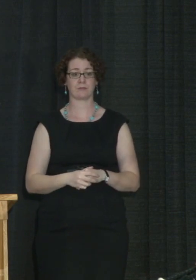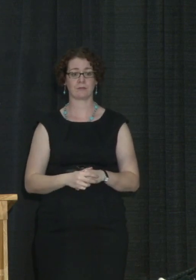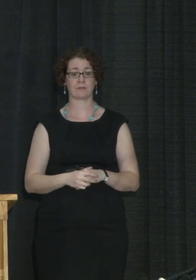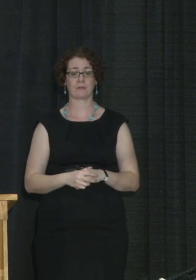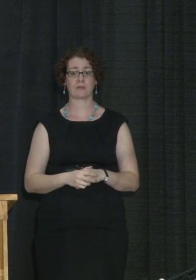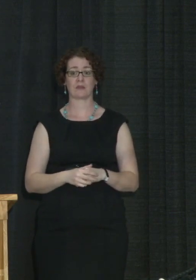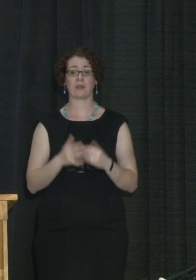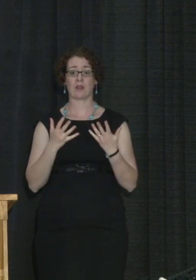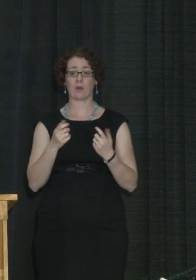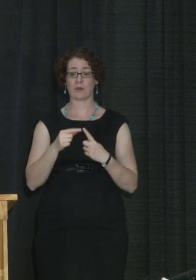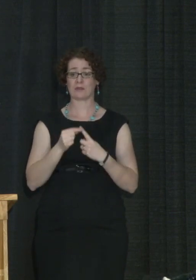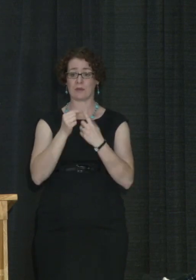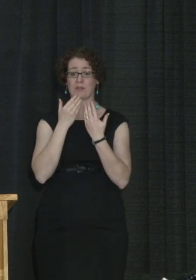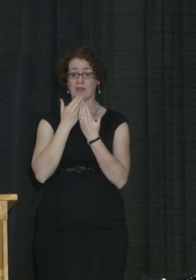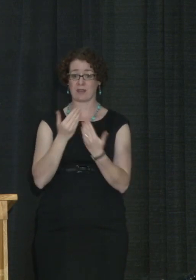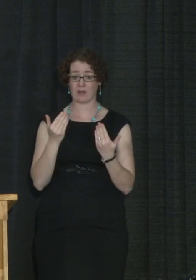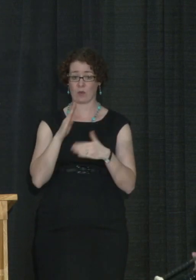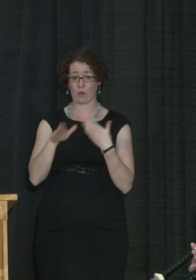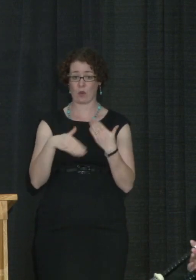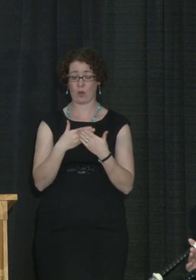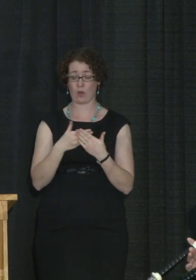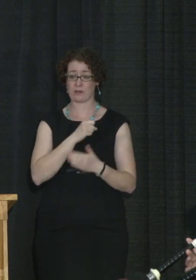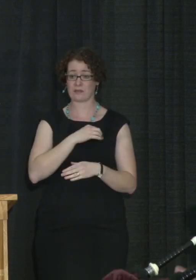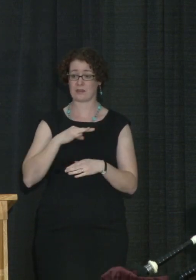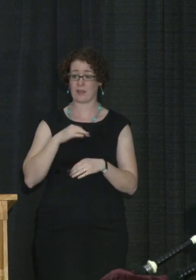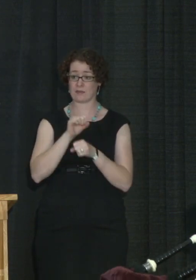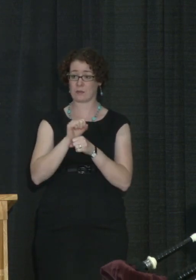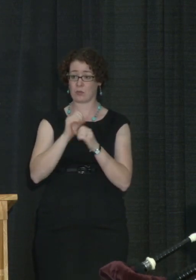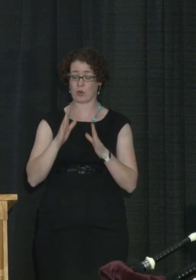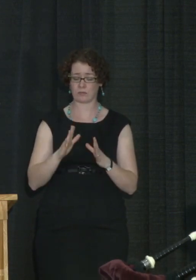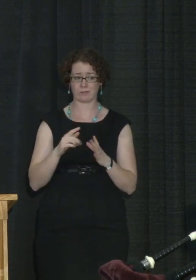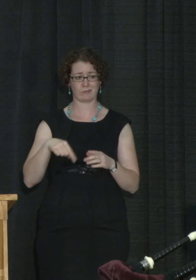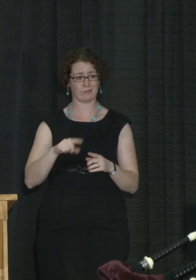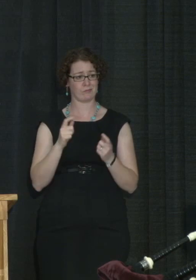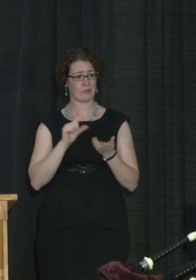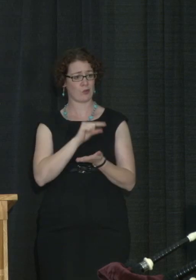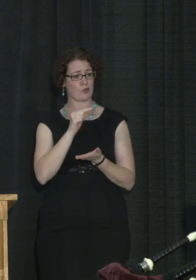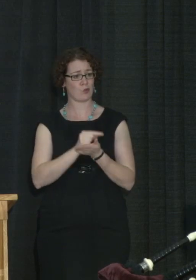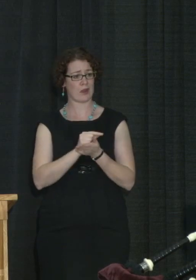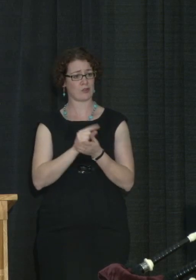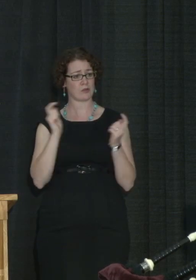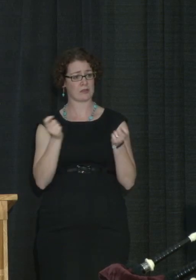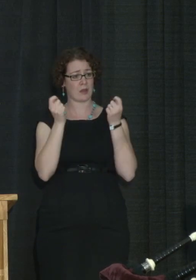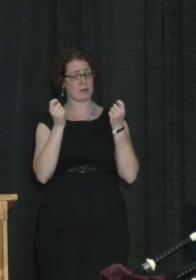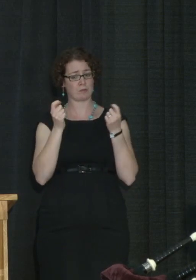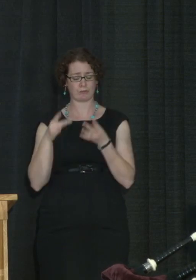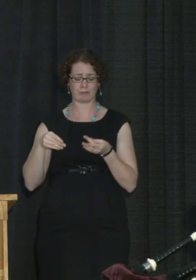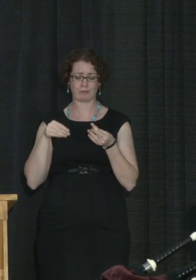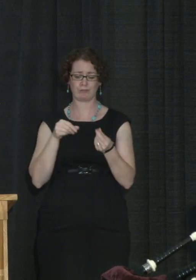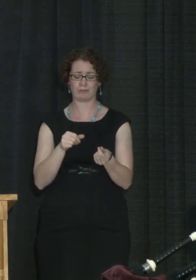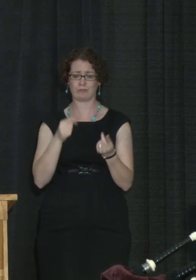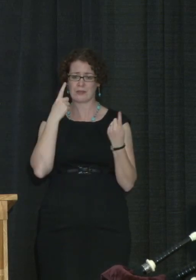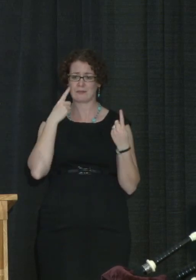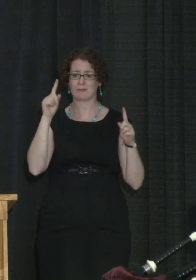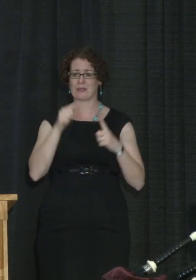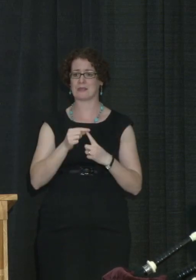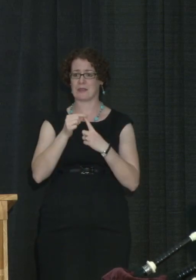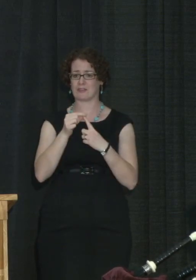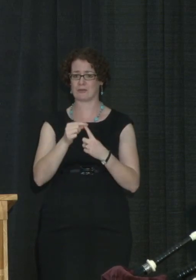I want to extend a special thank you to all those employees who contributed to making this convocation ceremony a truly special event.